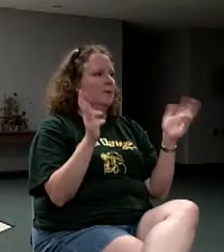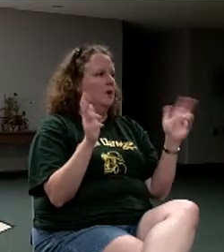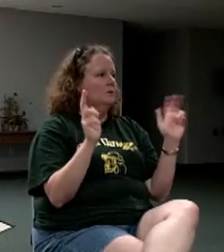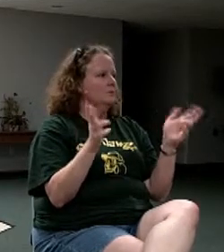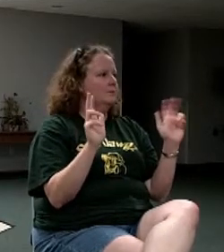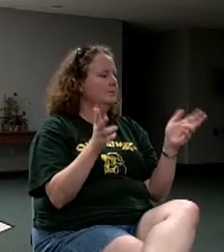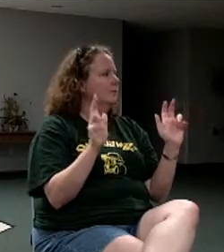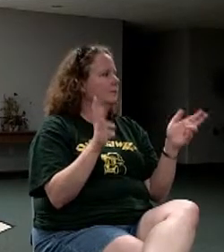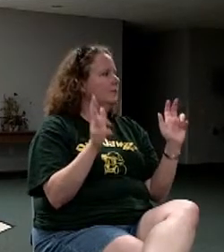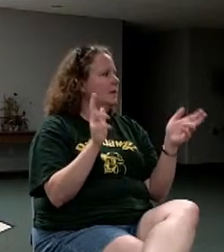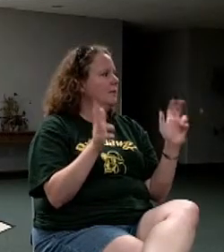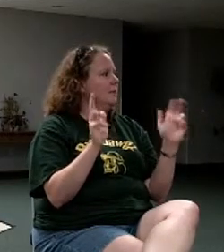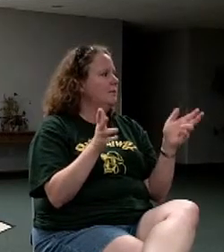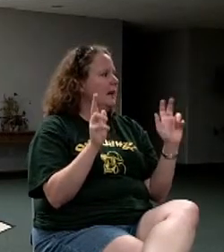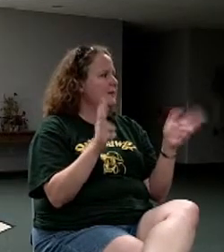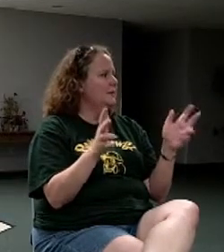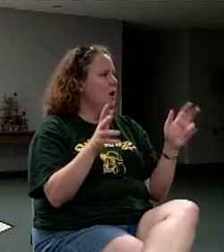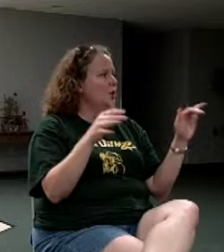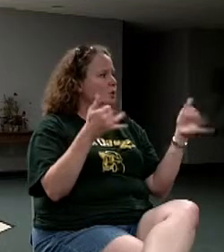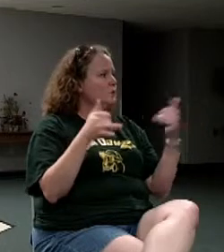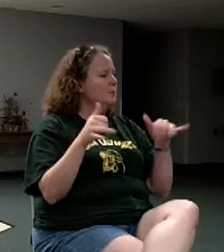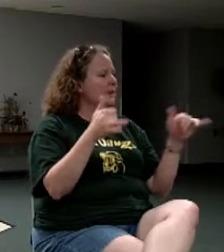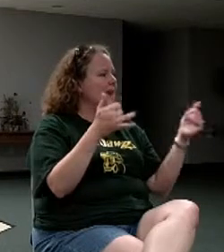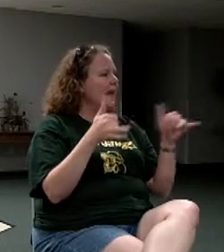Basketball. Basketball. To play